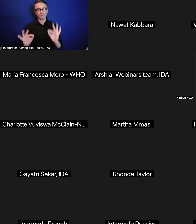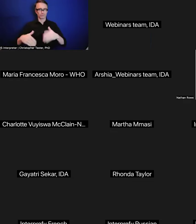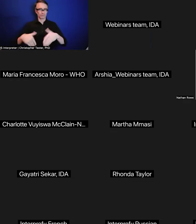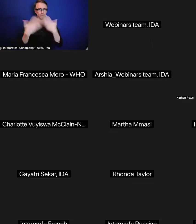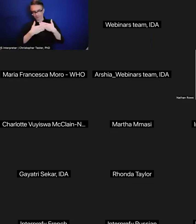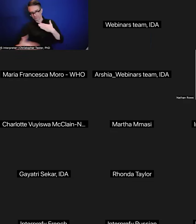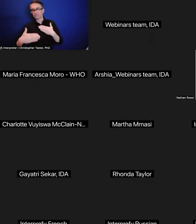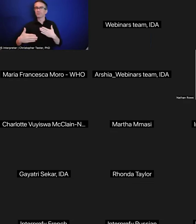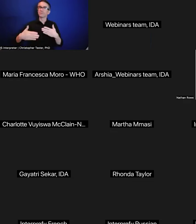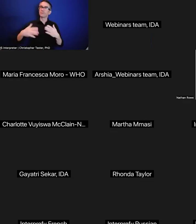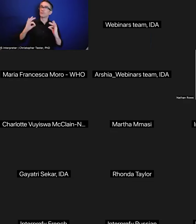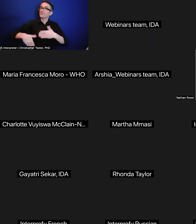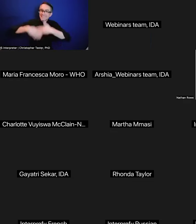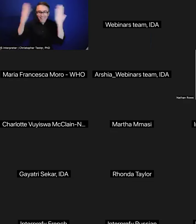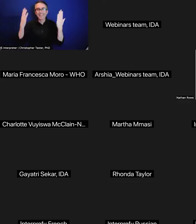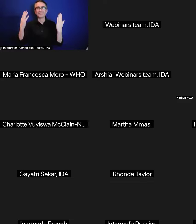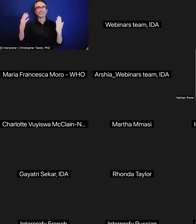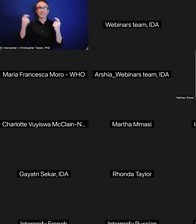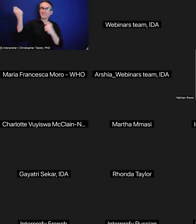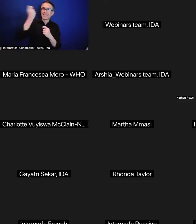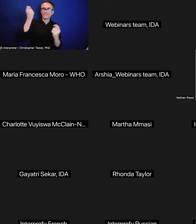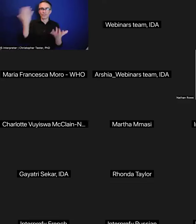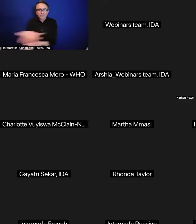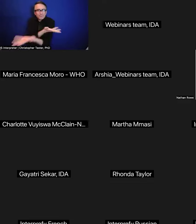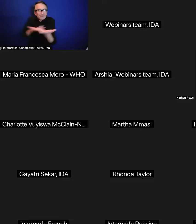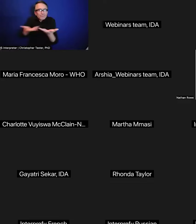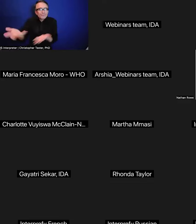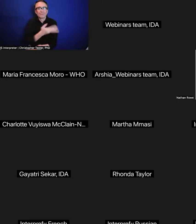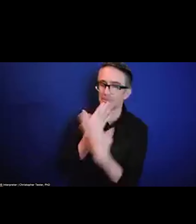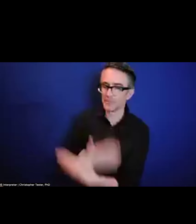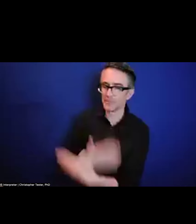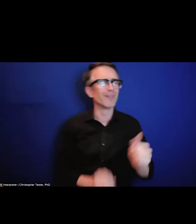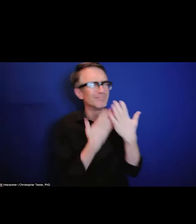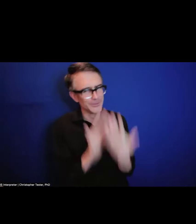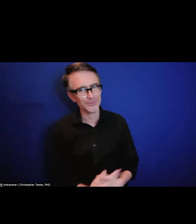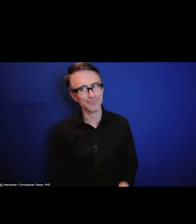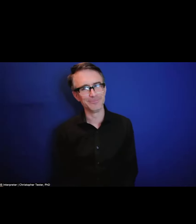Thank you very much, Nawaf, for your remarks and for setting the stage.